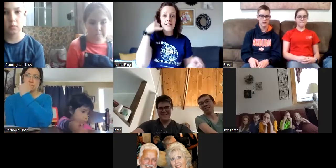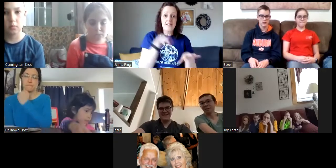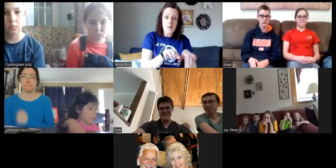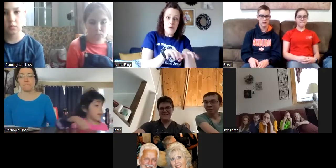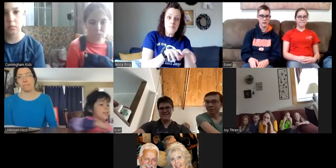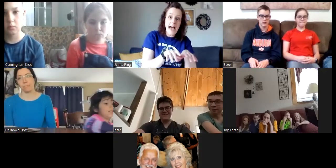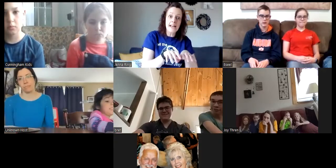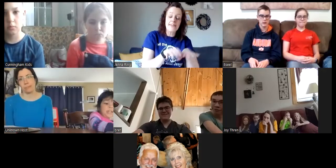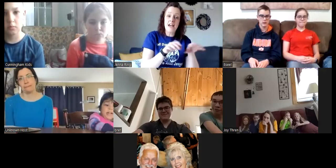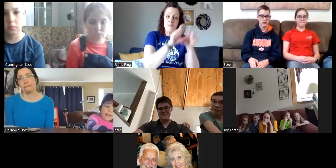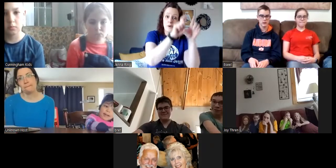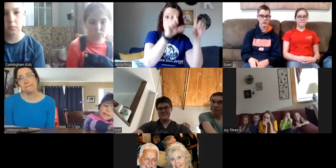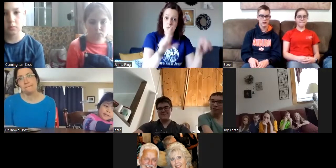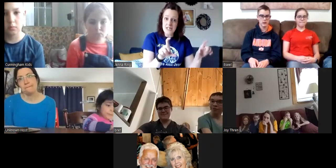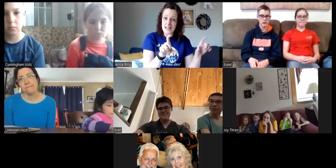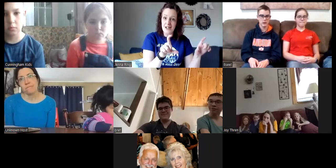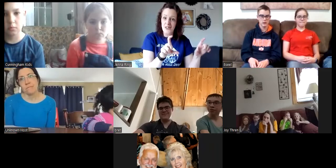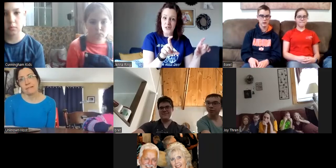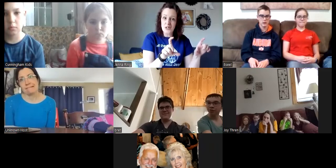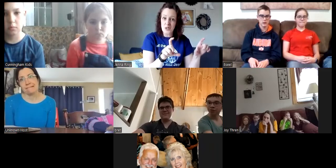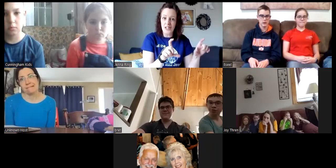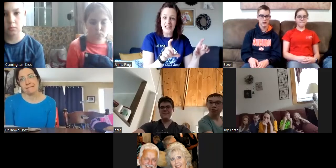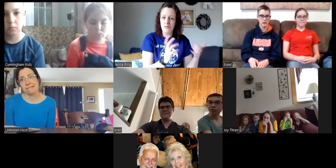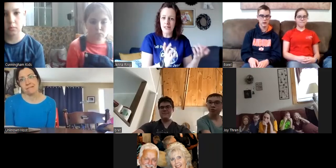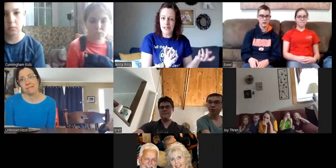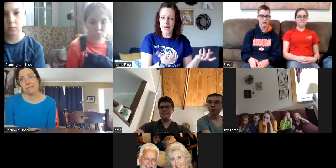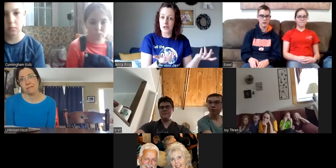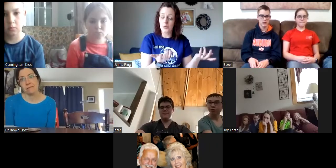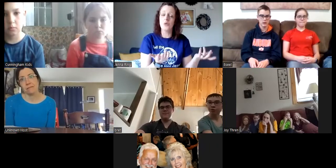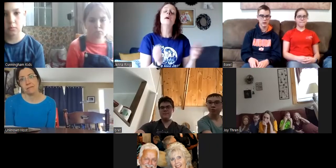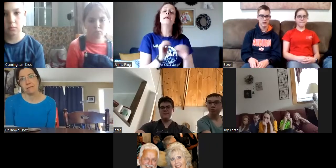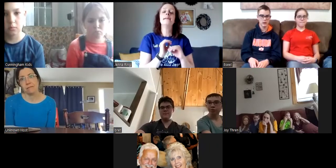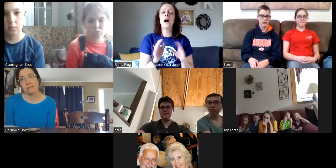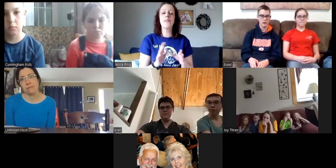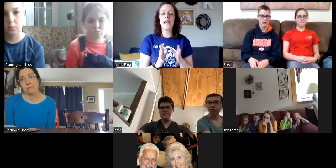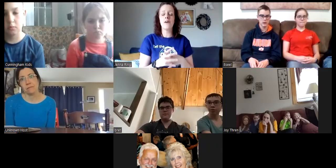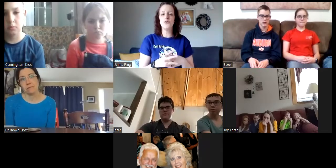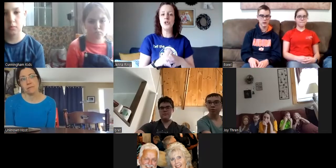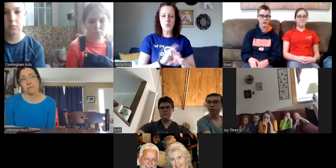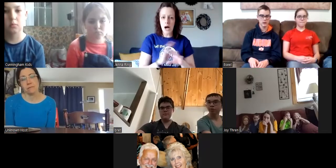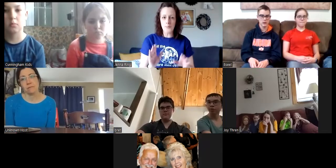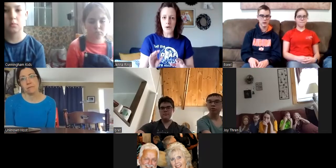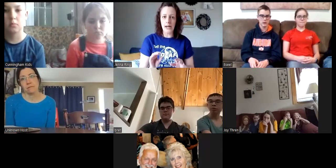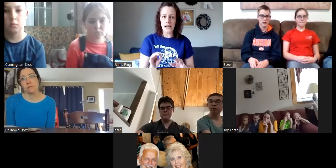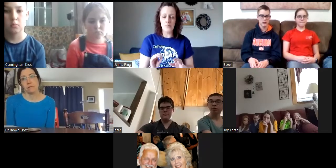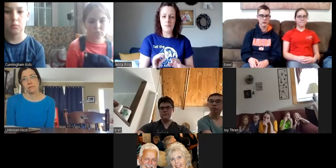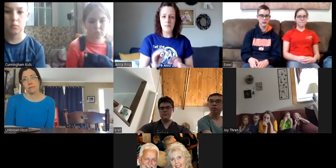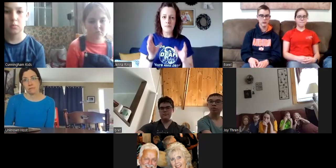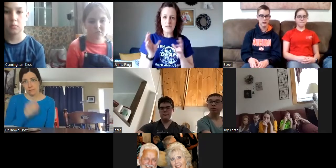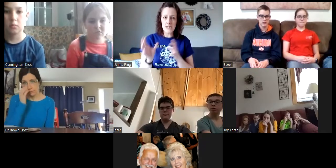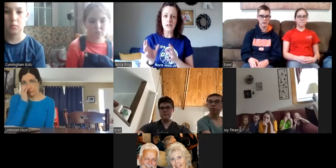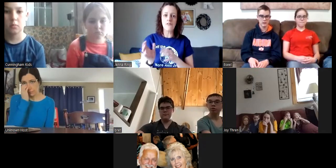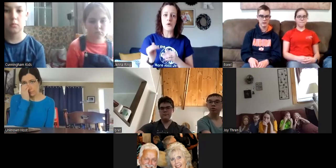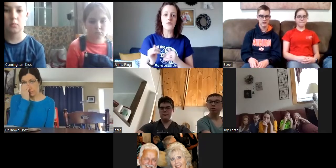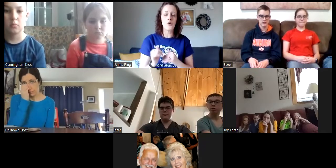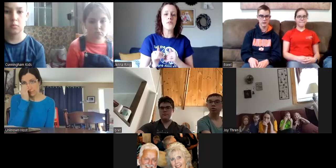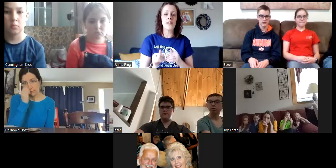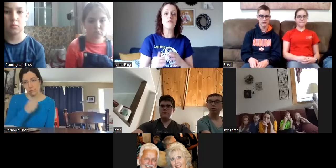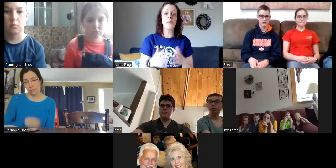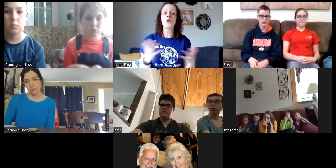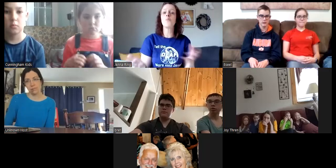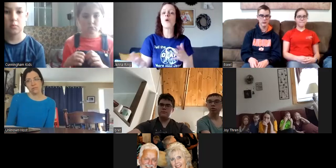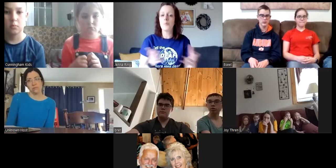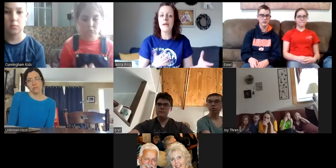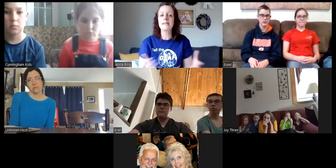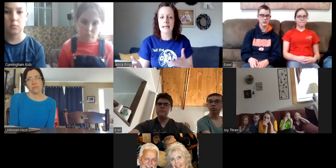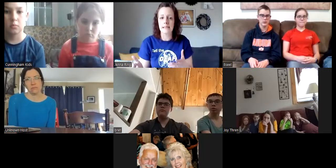would type it back and the deaf person would see it on their screen. Really kind of cool. Now they have new upgraded telephones for the